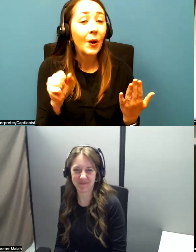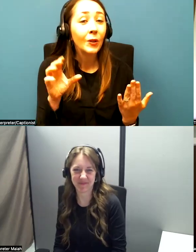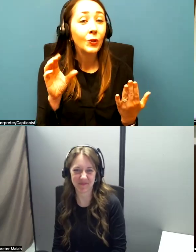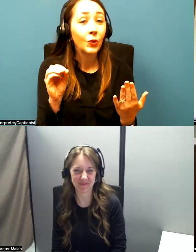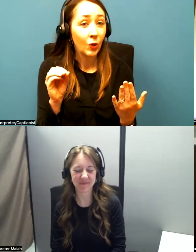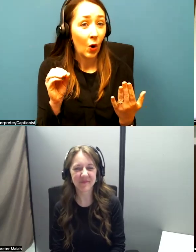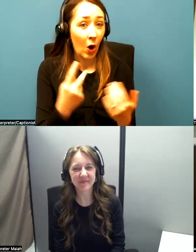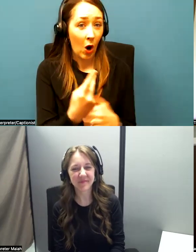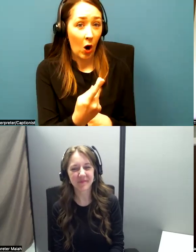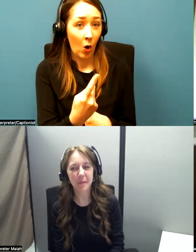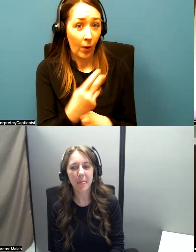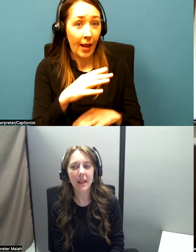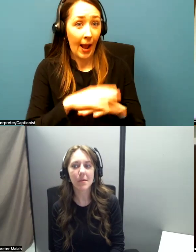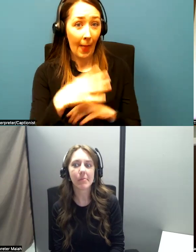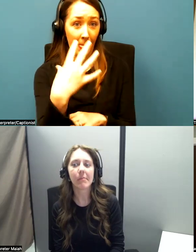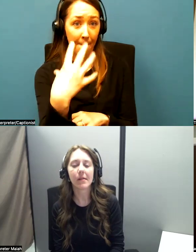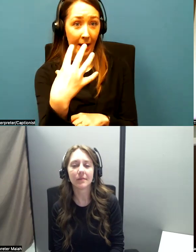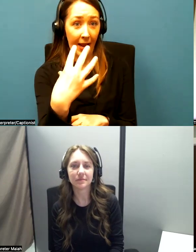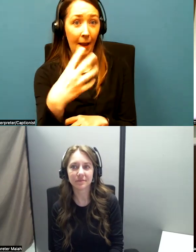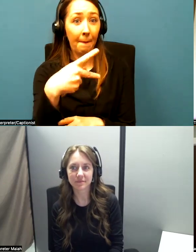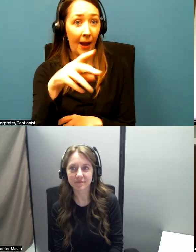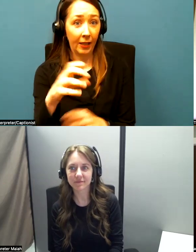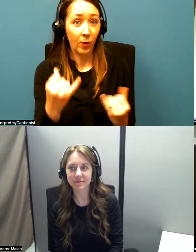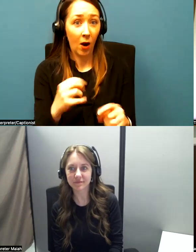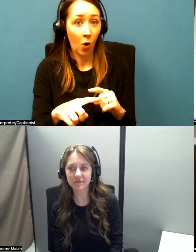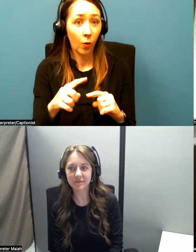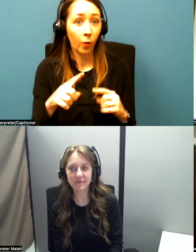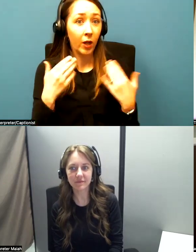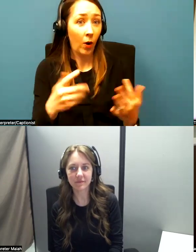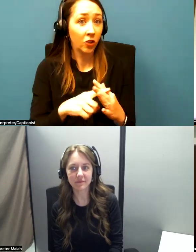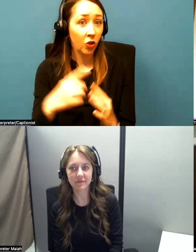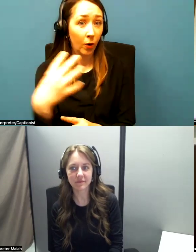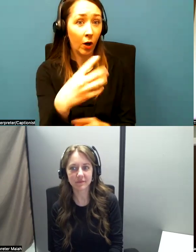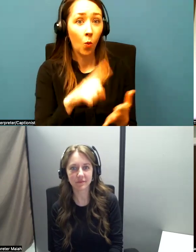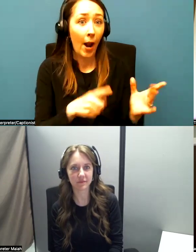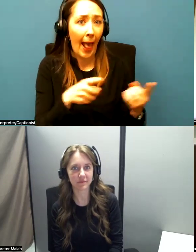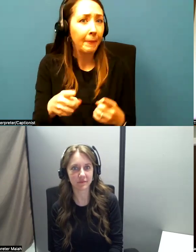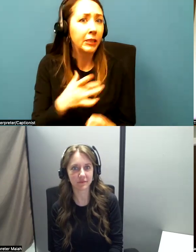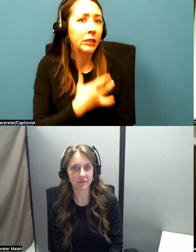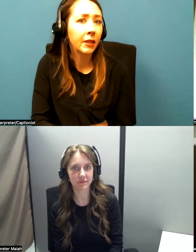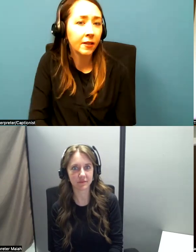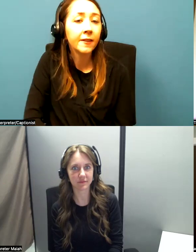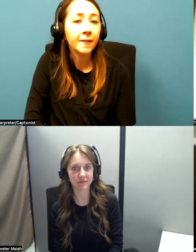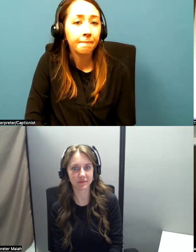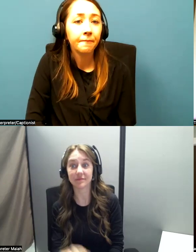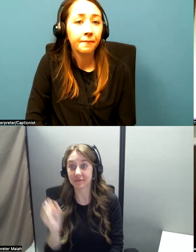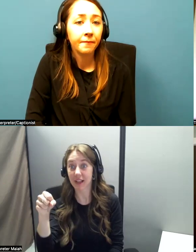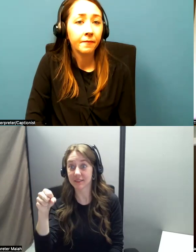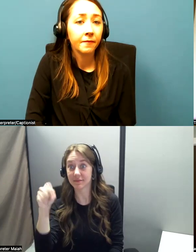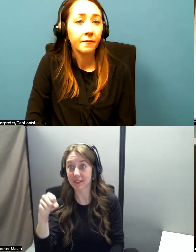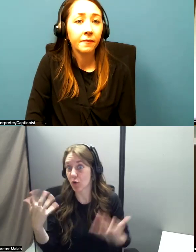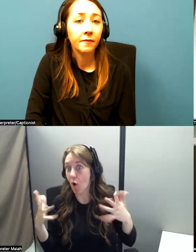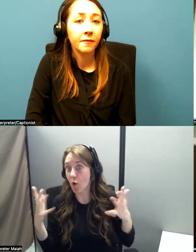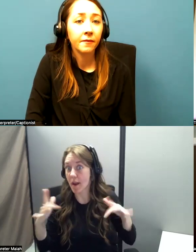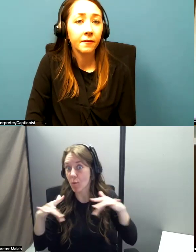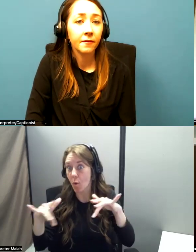So are we on the podcast right now, or are we gonna start recording, or what happens? Yeah, yeah. We're already